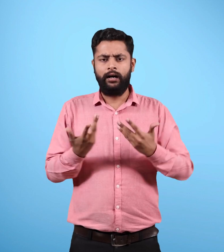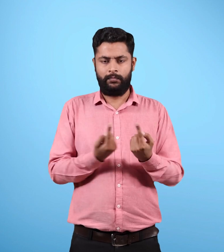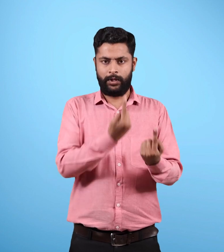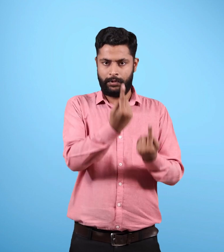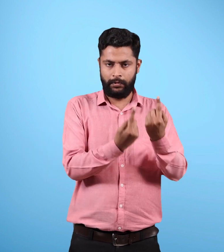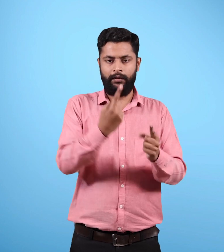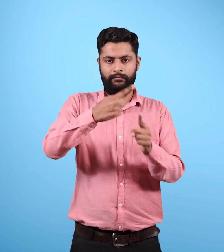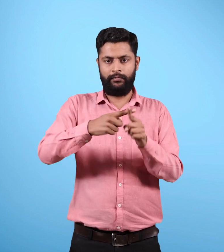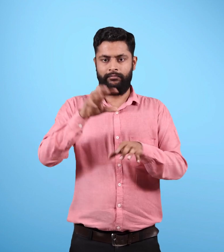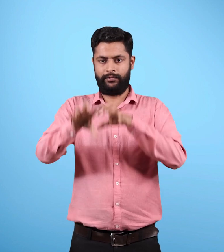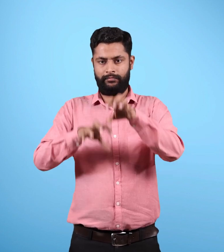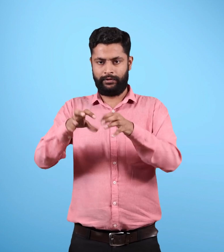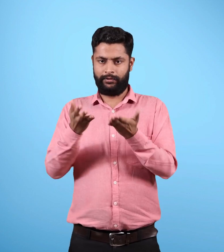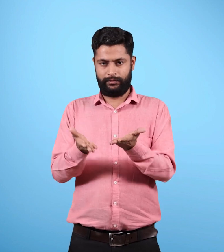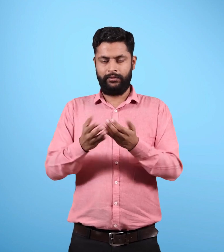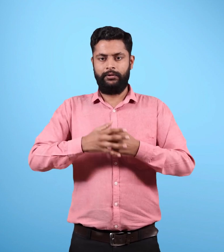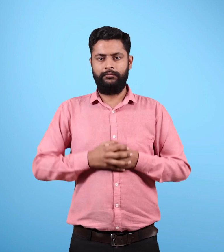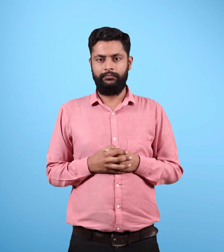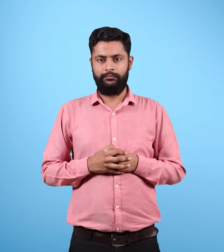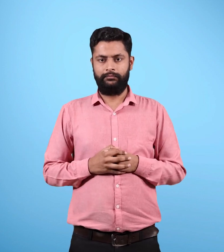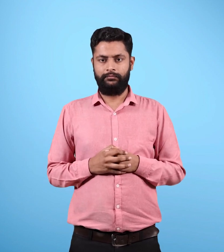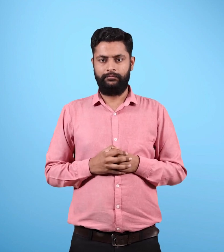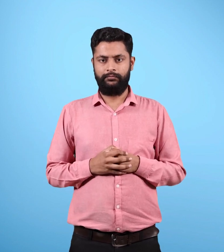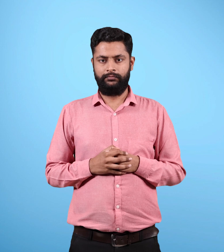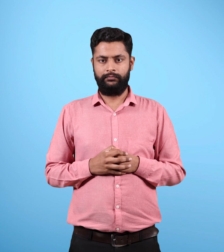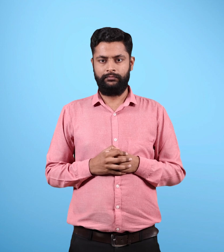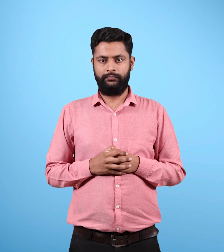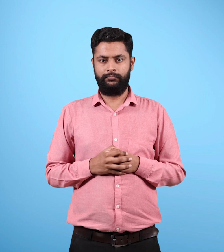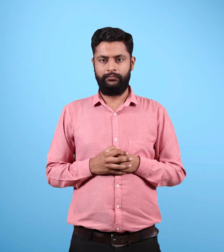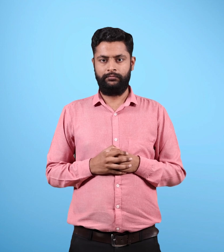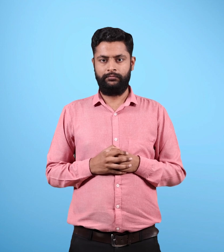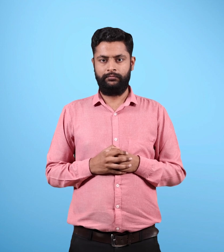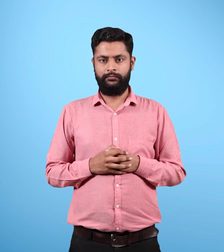sources of our food are plants and animals.